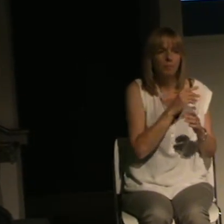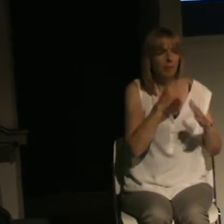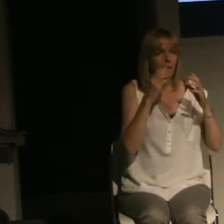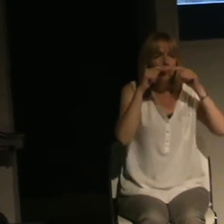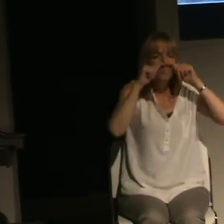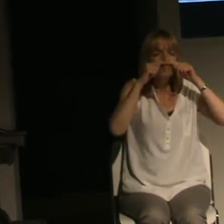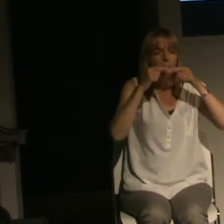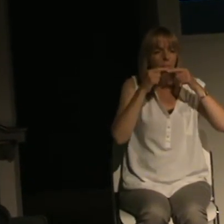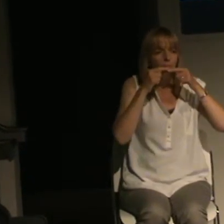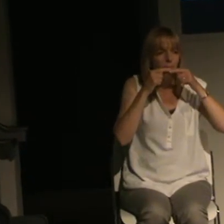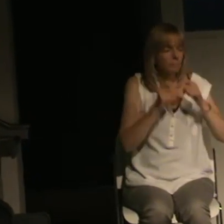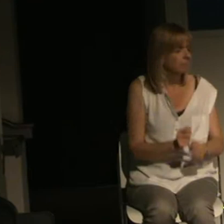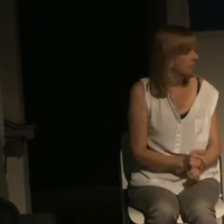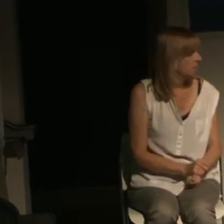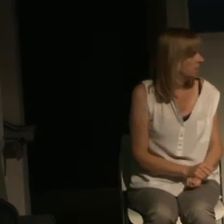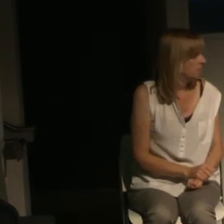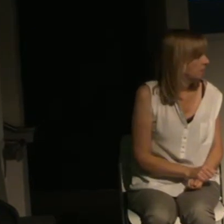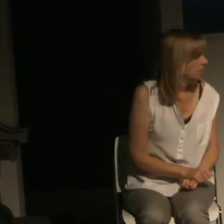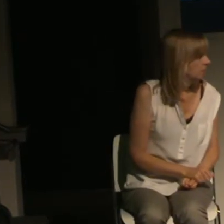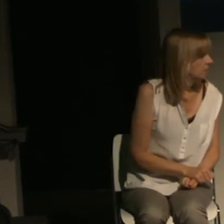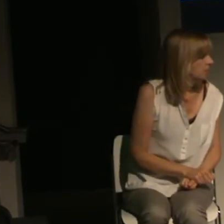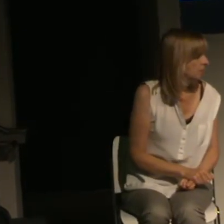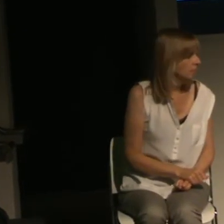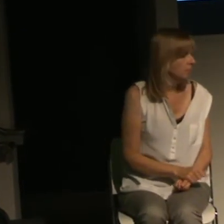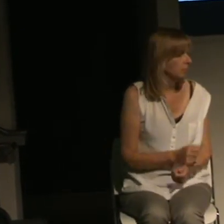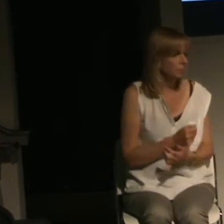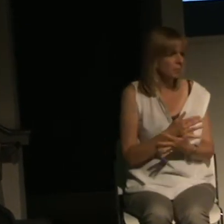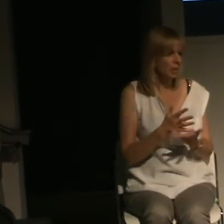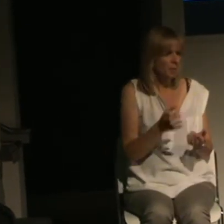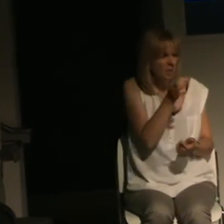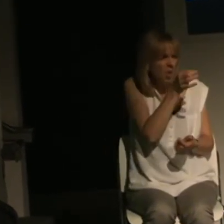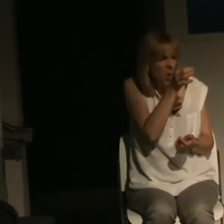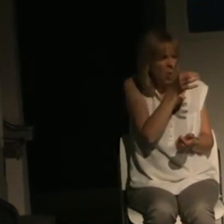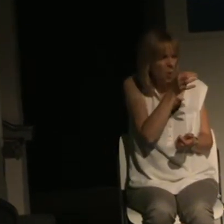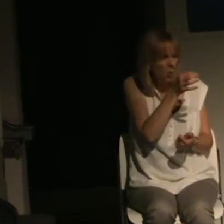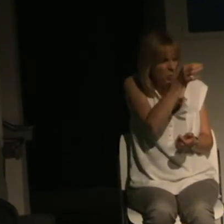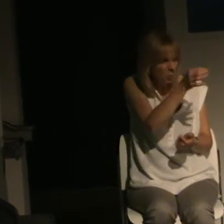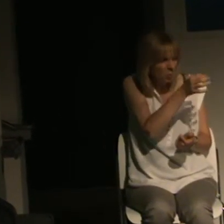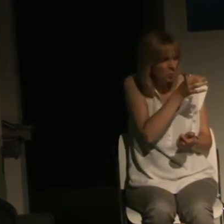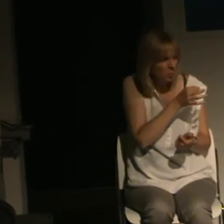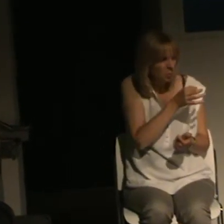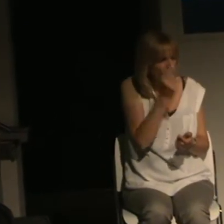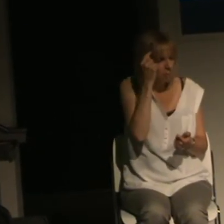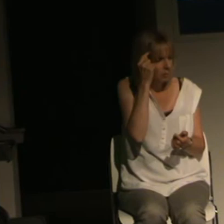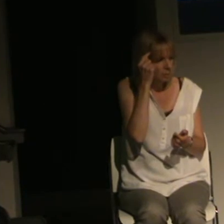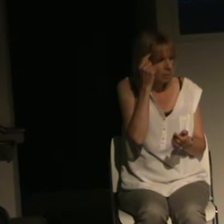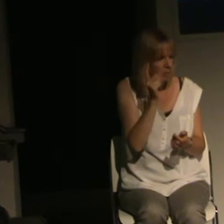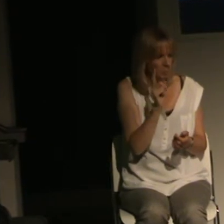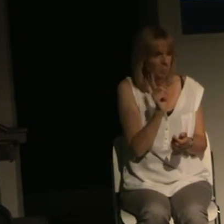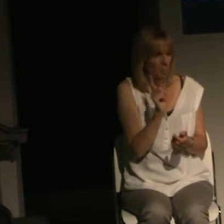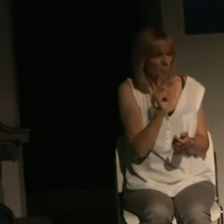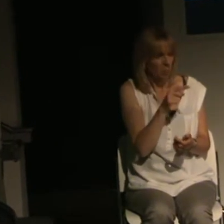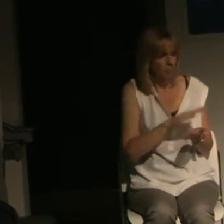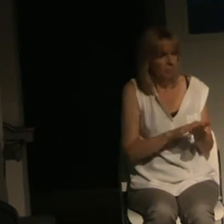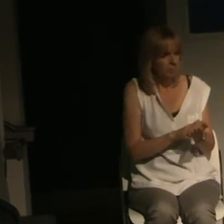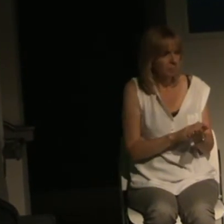yeah. Now, there's quite a lot of holes on that skull. Should we Yes. expect to always see those, and what do they mean? Well,